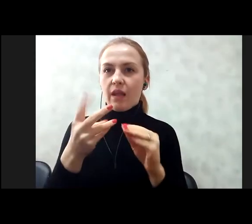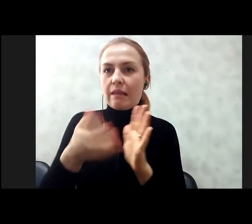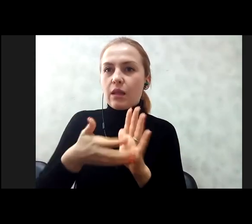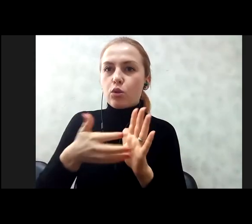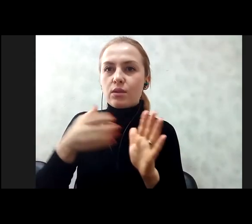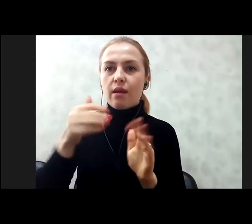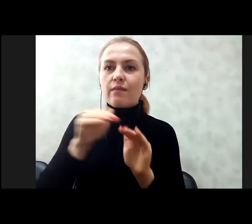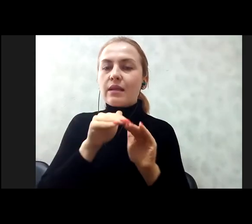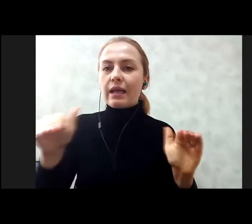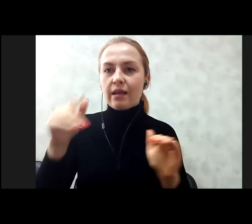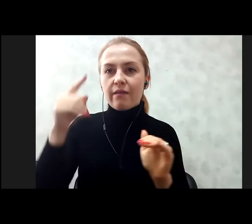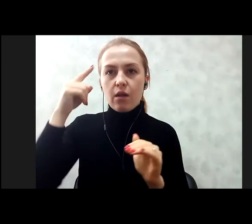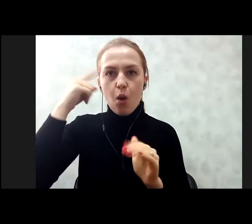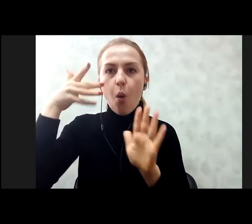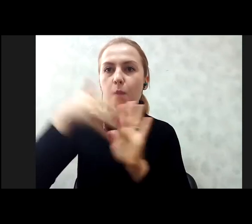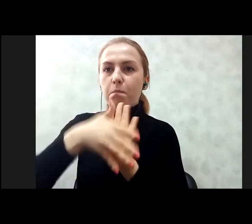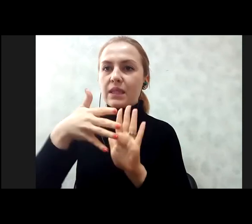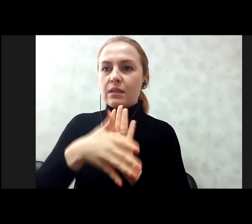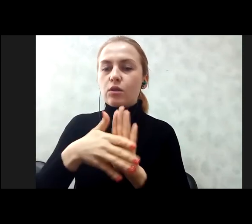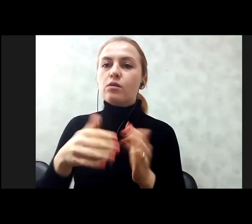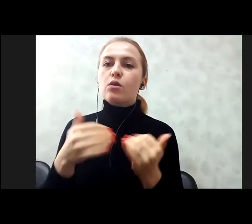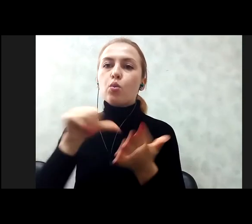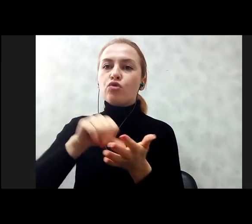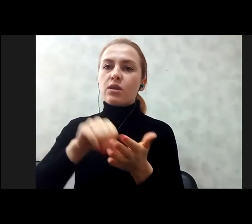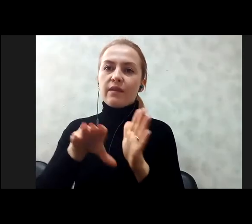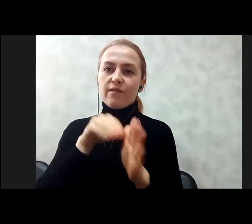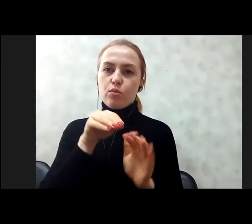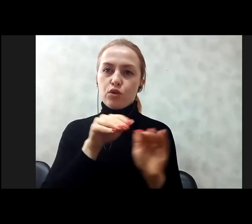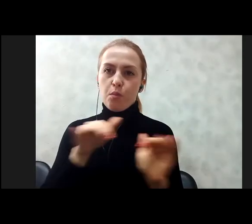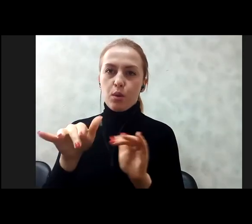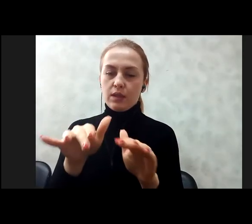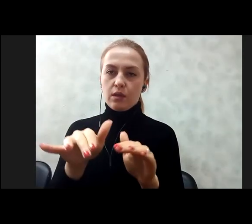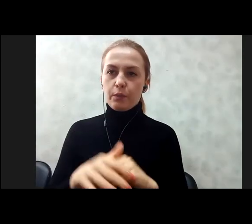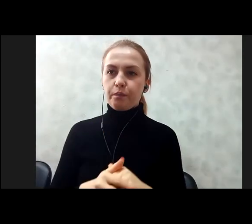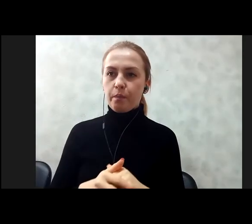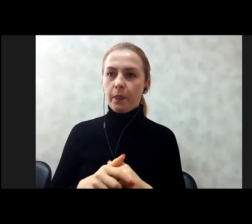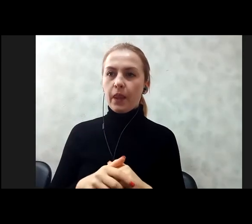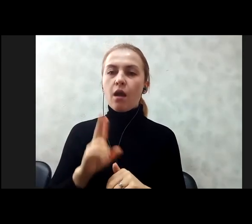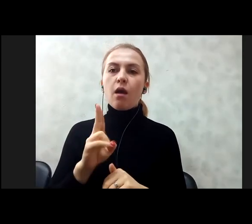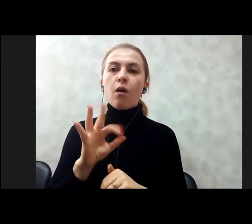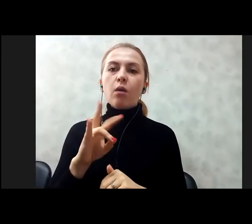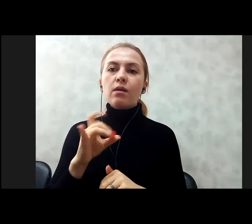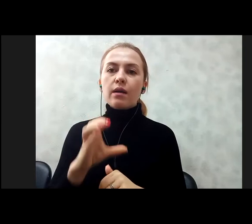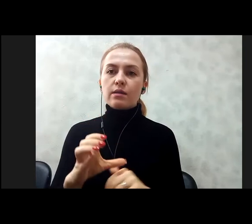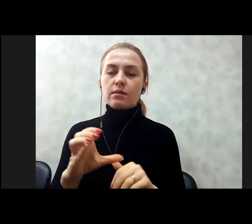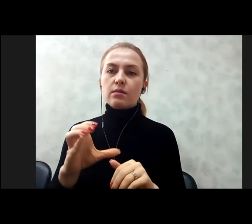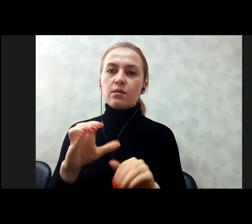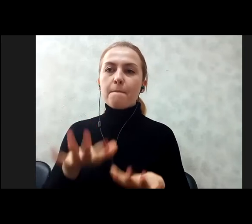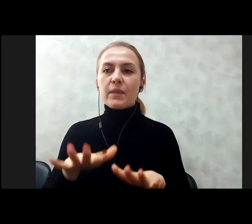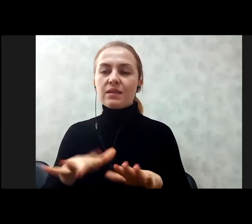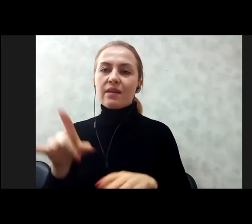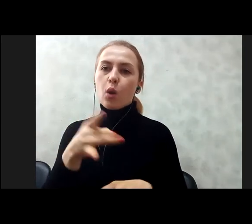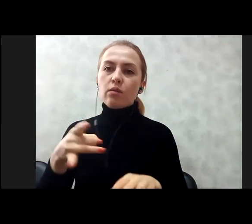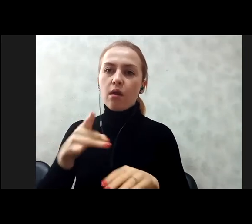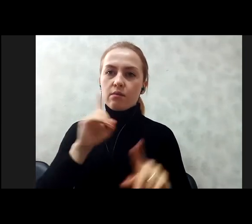developed. So, thus making all of the stakeholders of the election processes better informed about